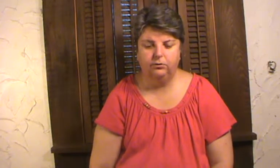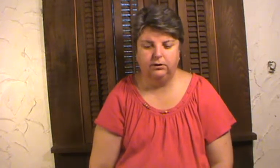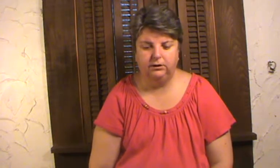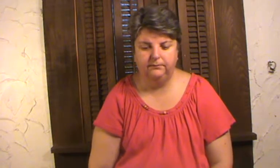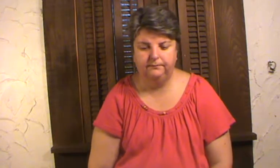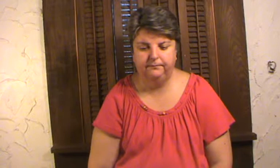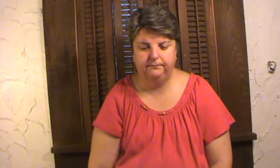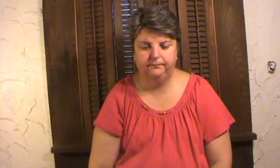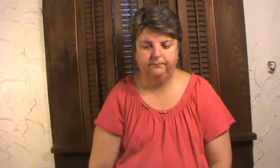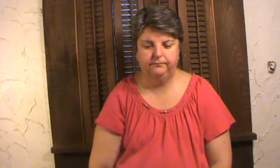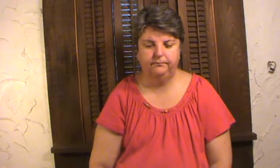Cool.